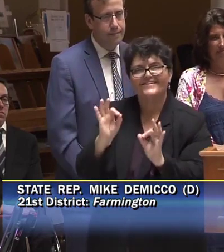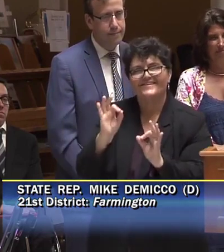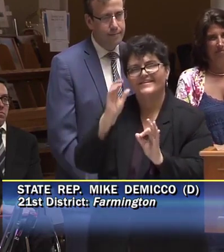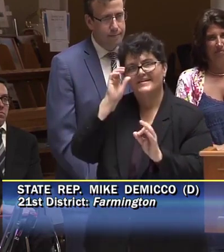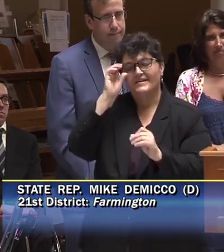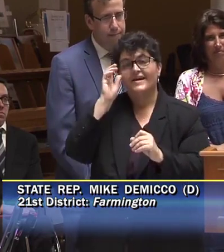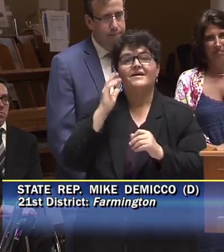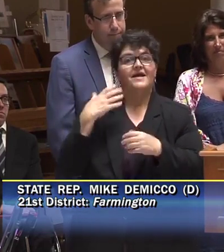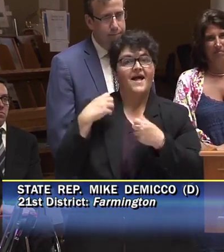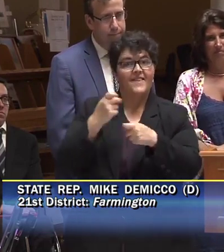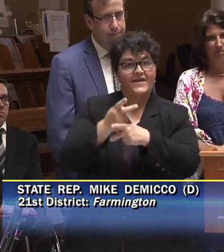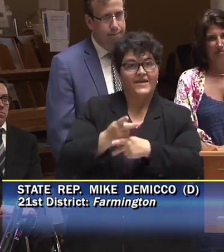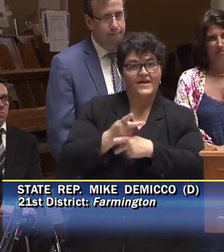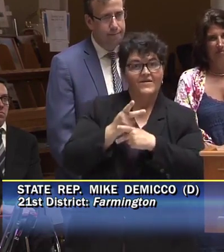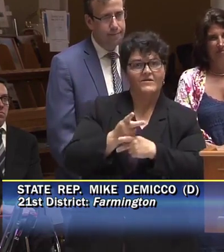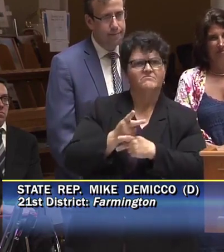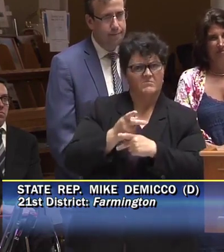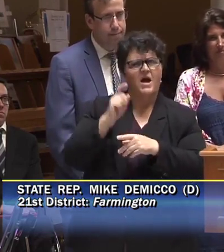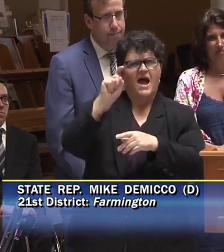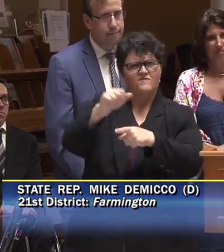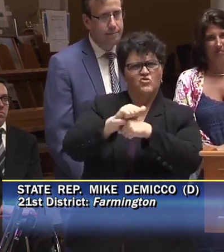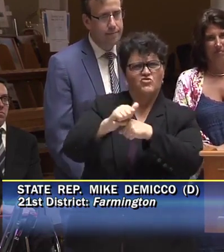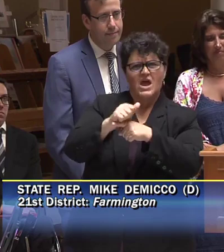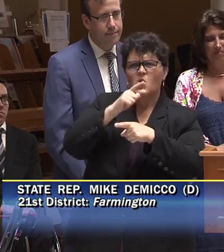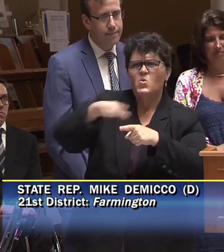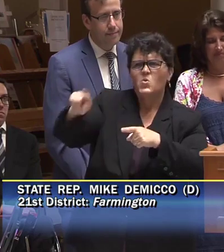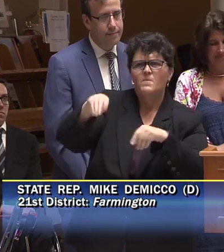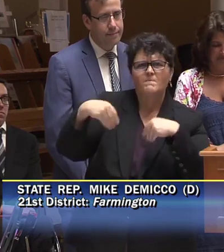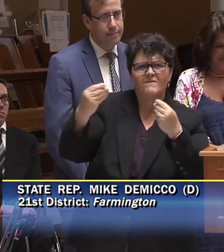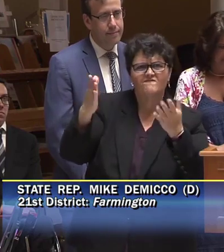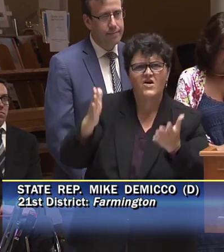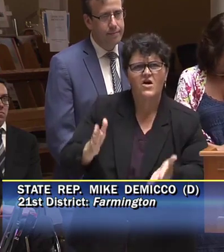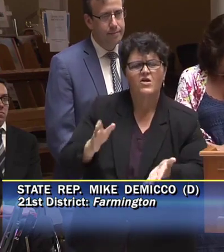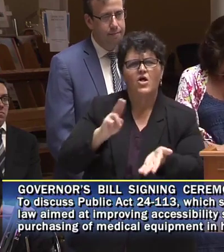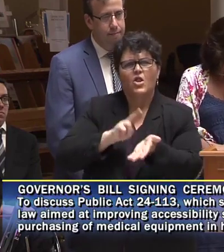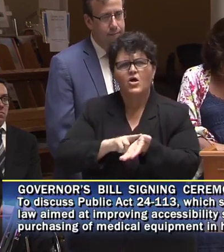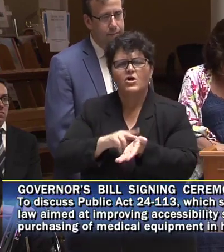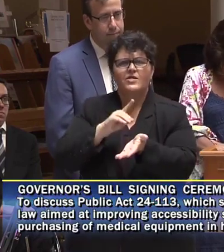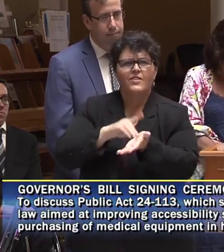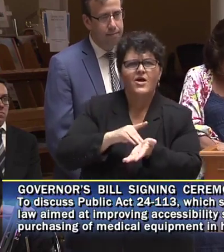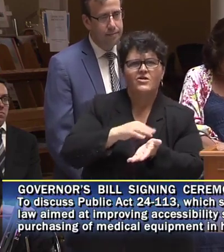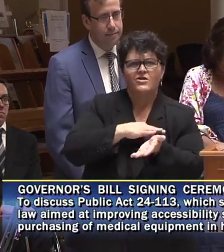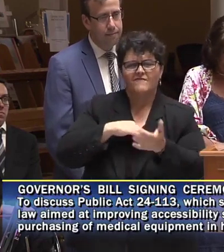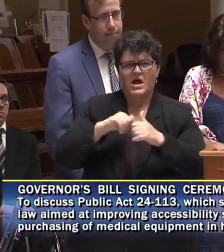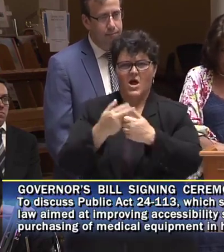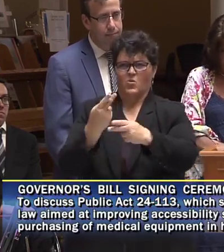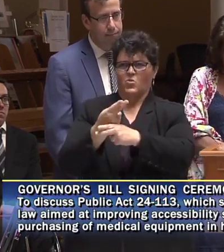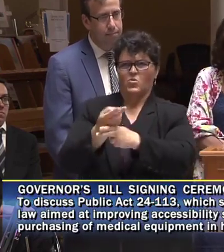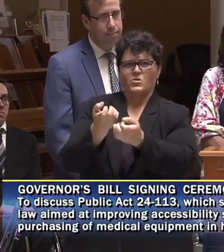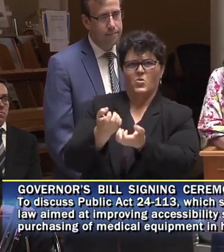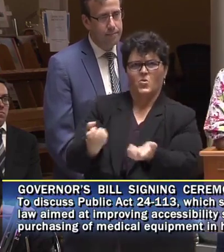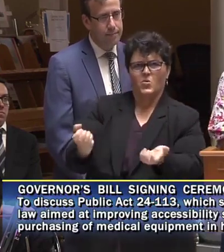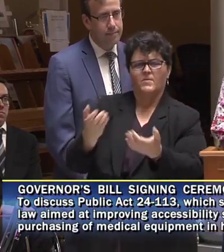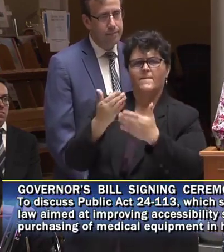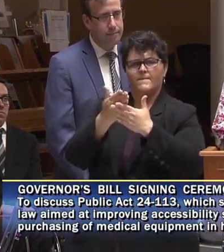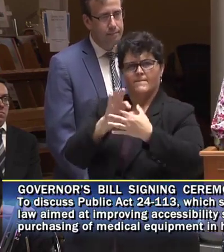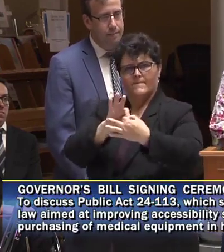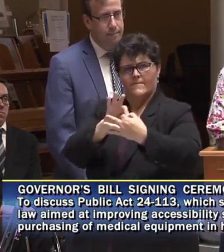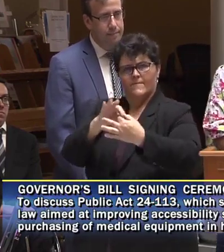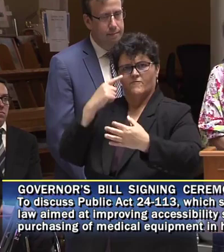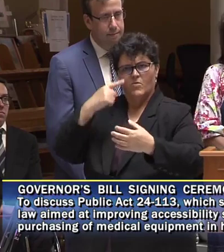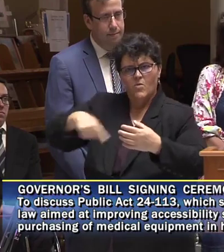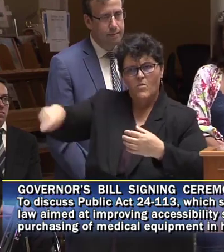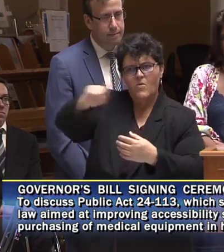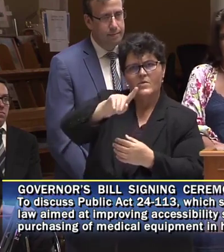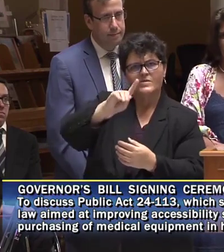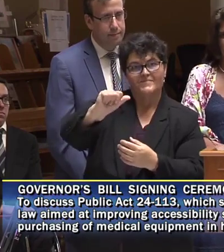have to train their staff about procedures having to do with disabilities. They have to take an inventory of their equipment,